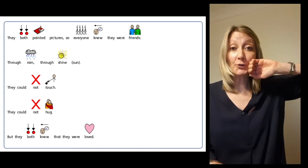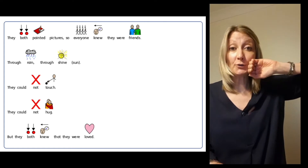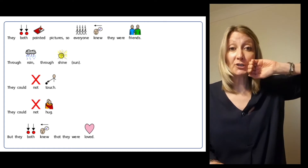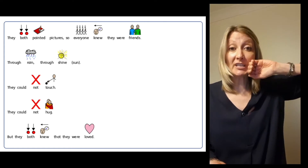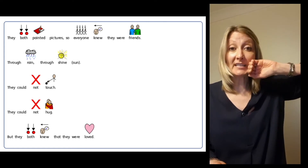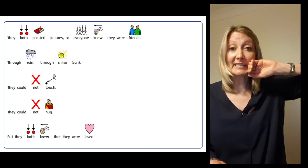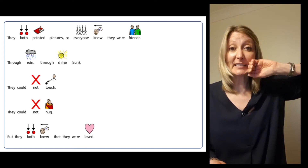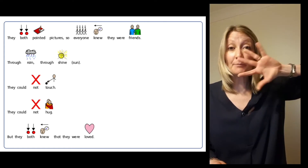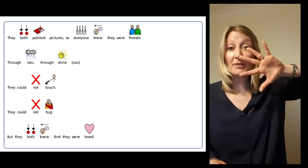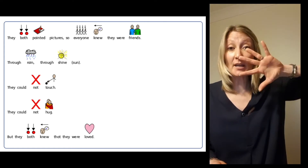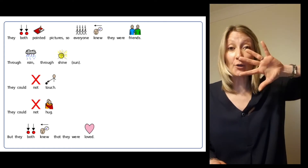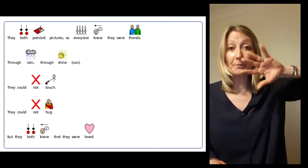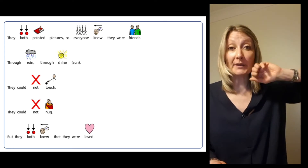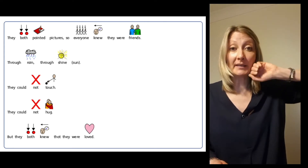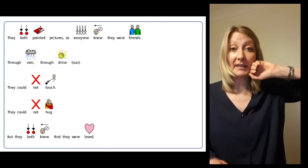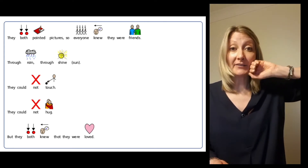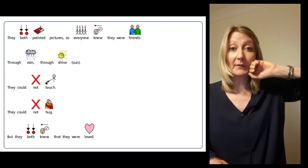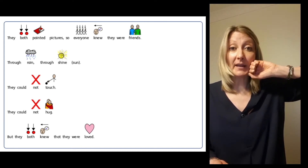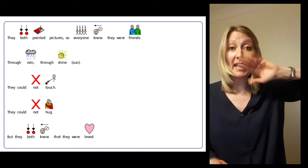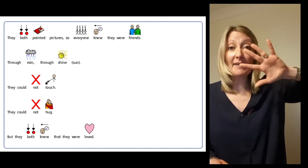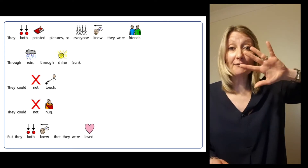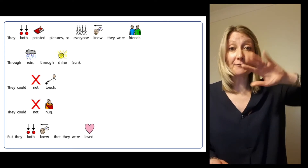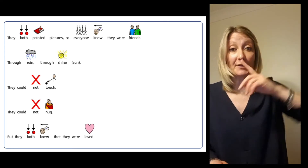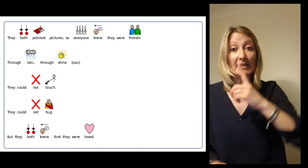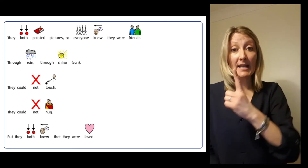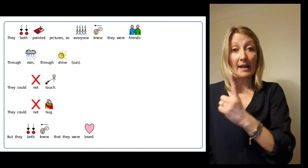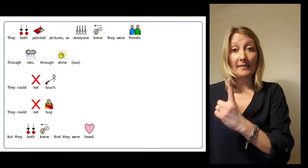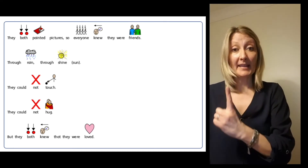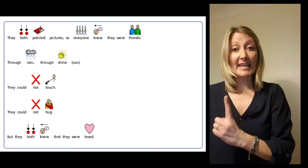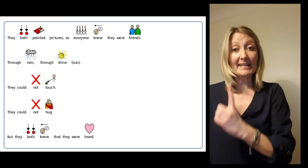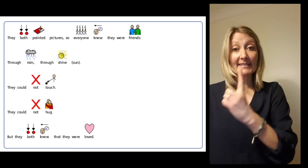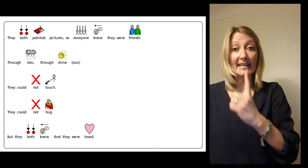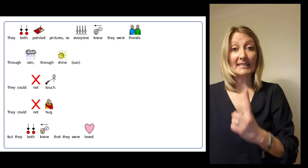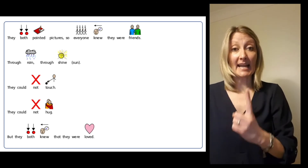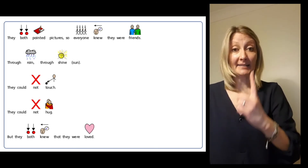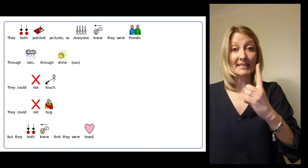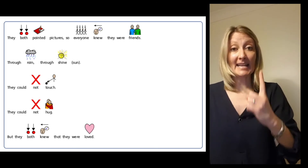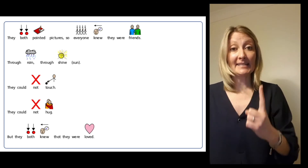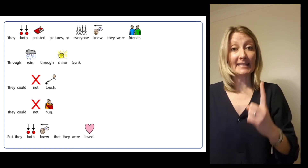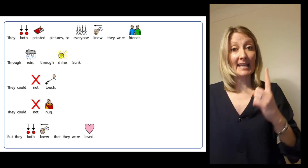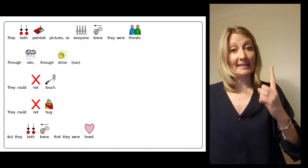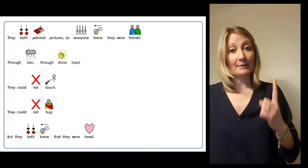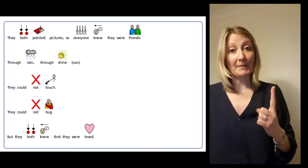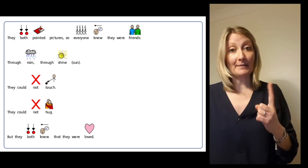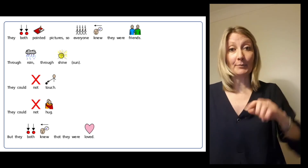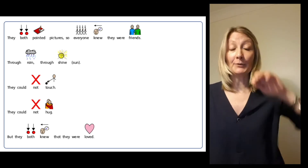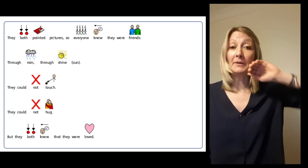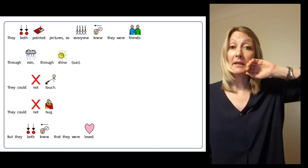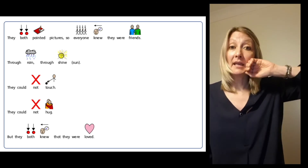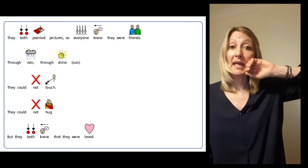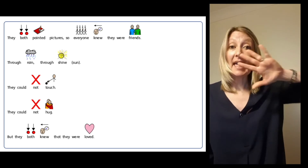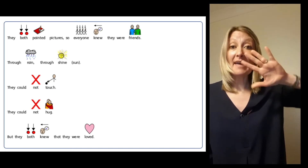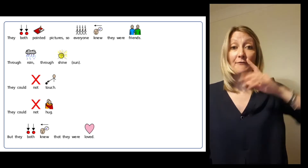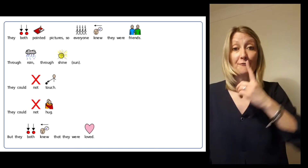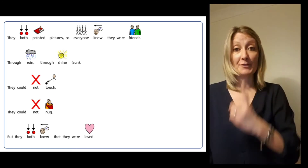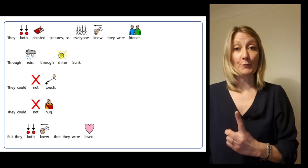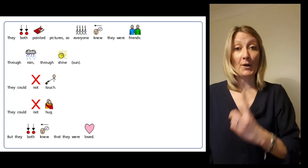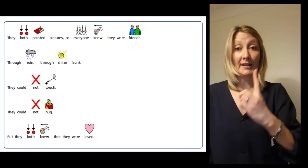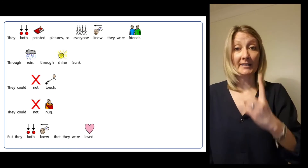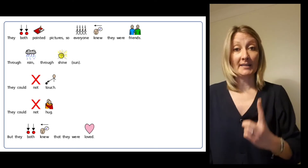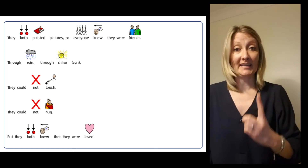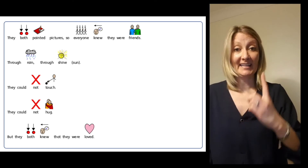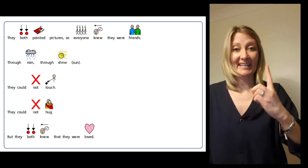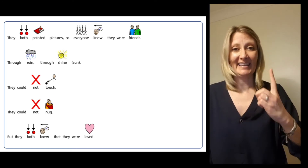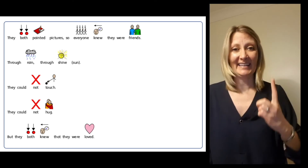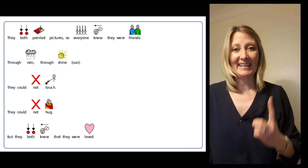onto your cheek and spring it open. So every, then index hand to indicate the people.